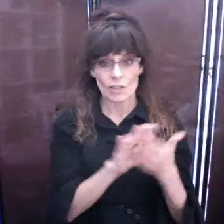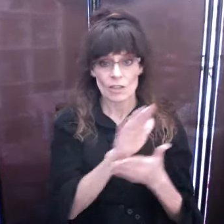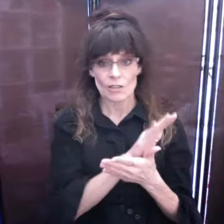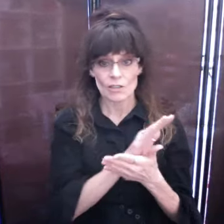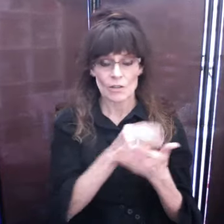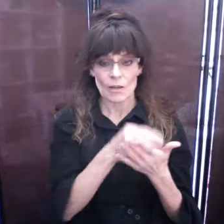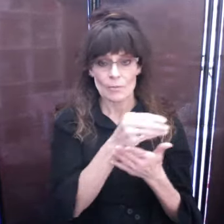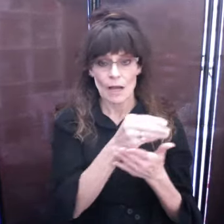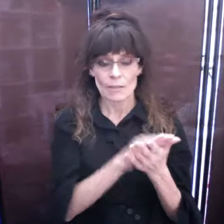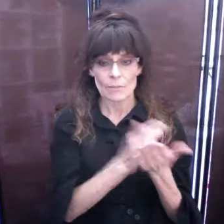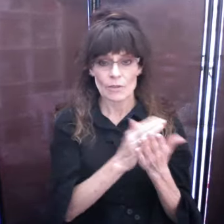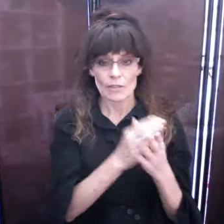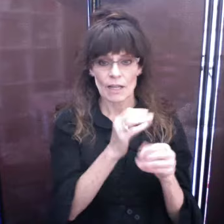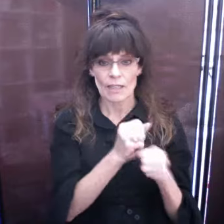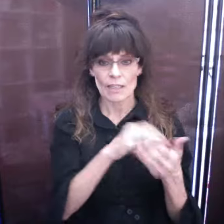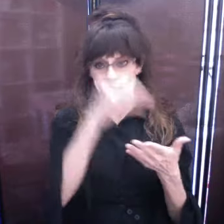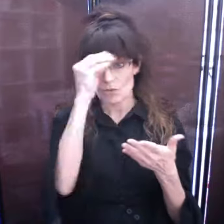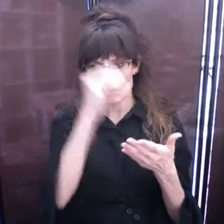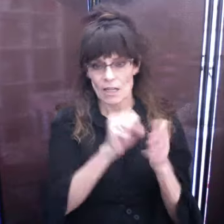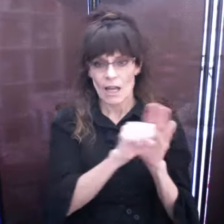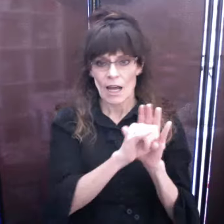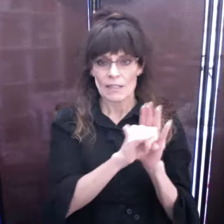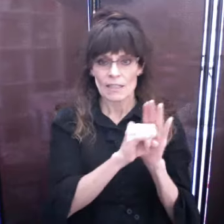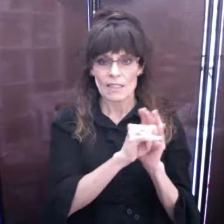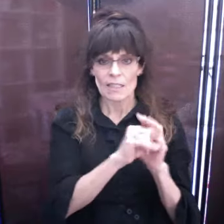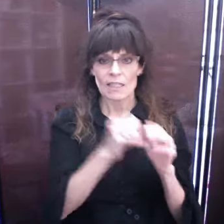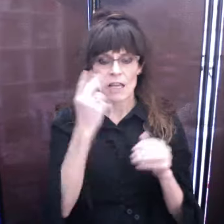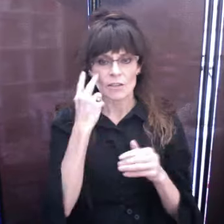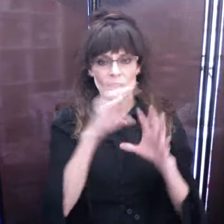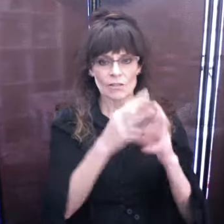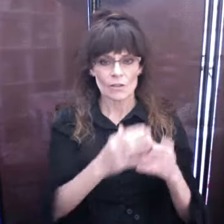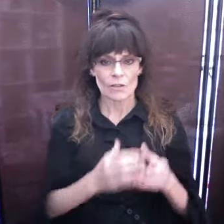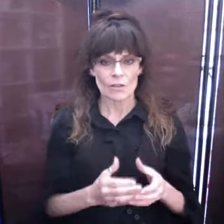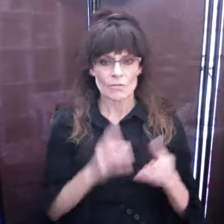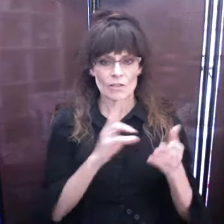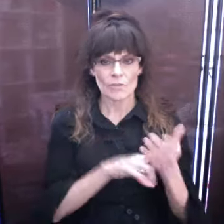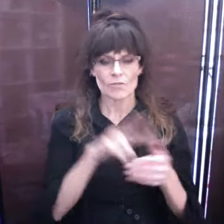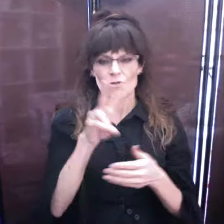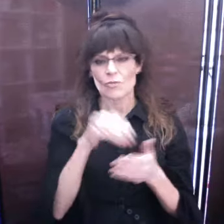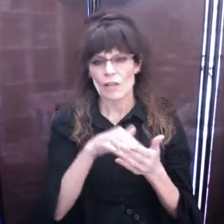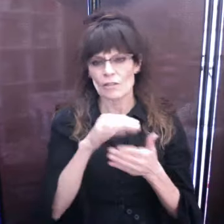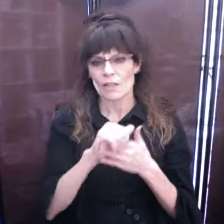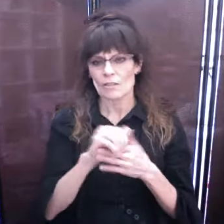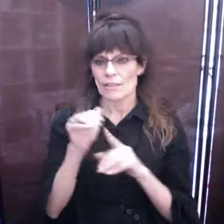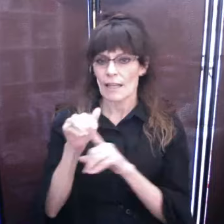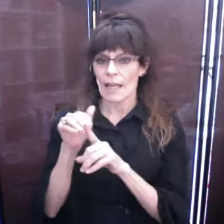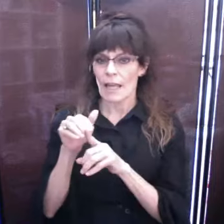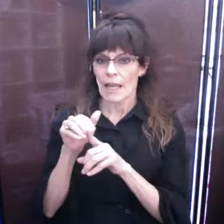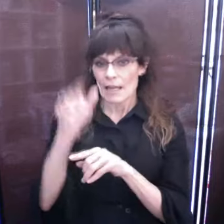student ID, and I looked at coursework, and I looked at registration, all that. It was about $2,000. I said, hey, Dad, I need $2,000. My dad